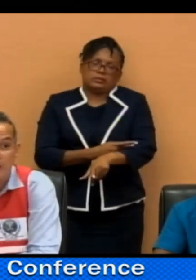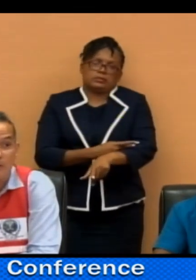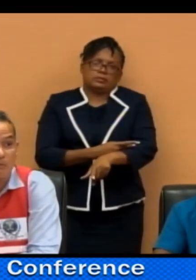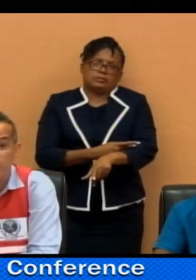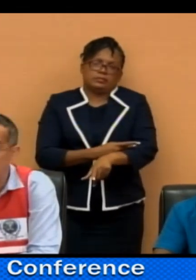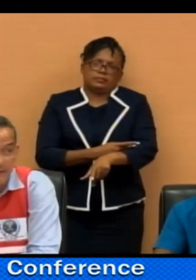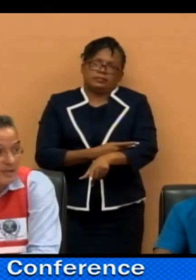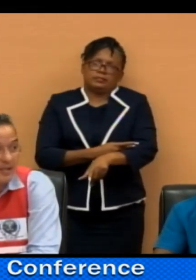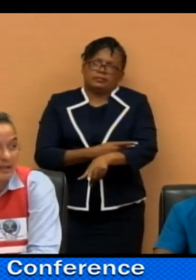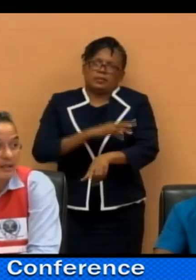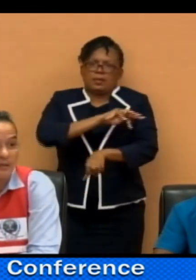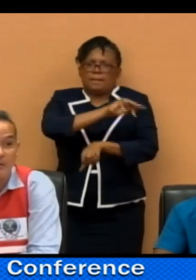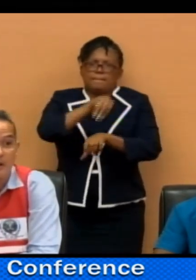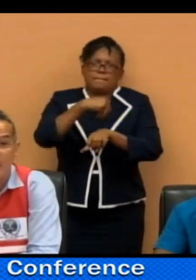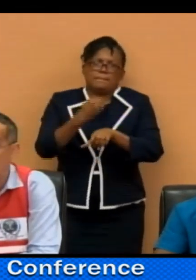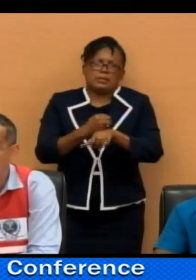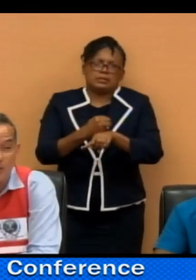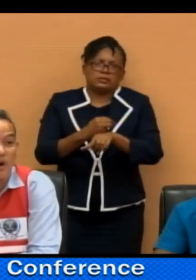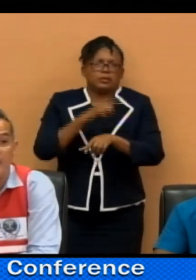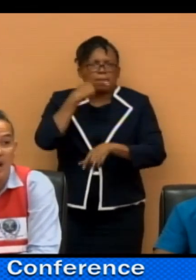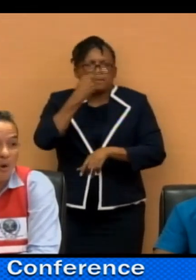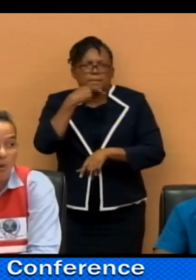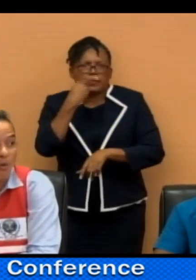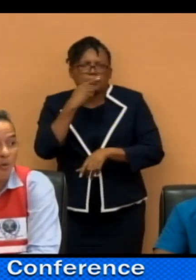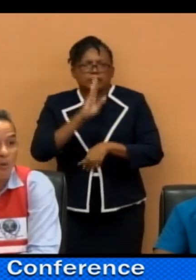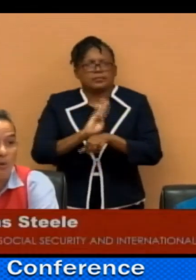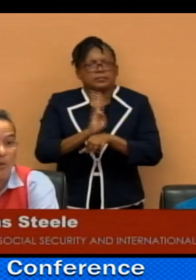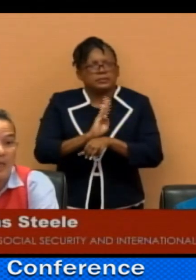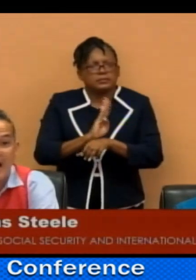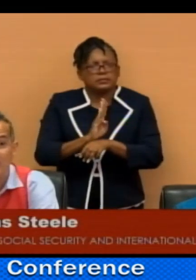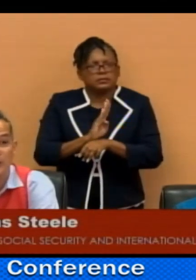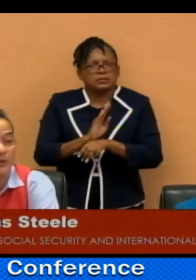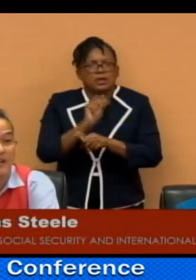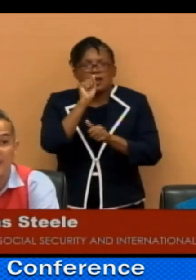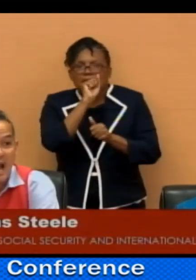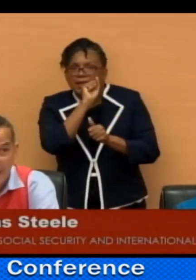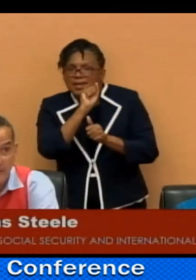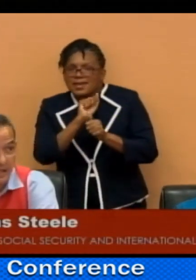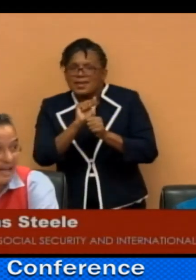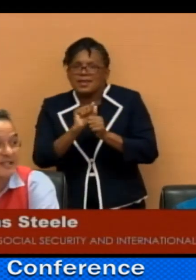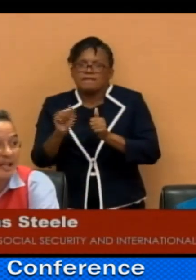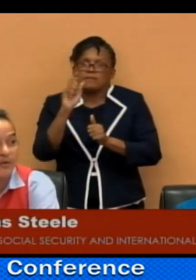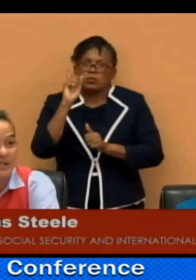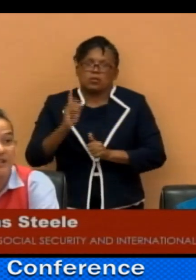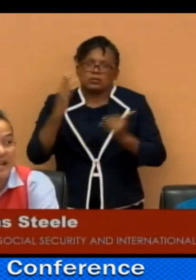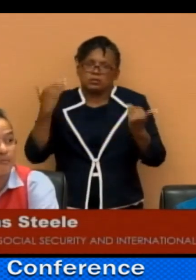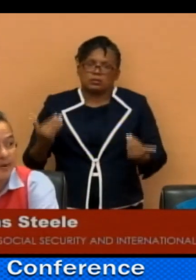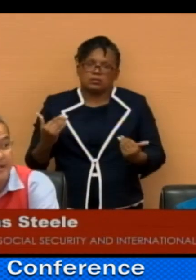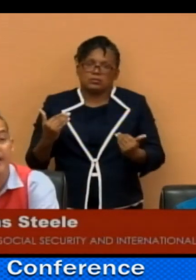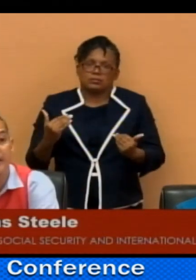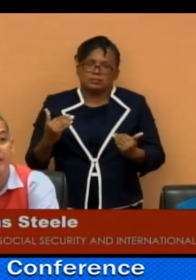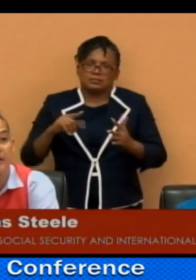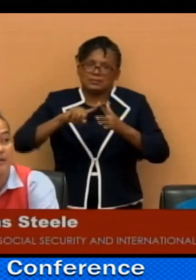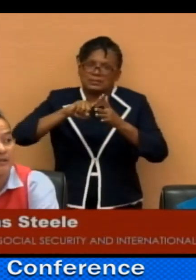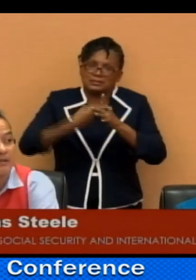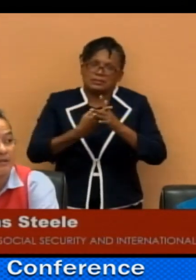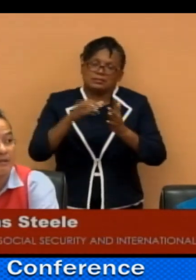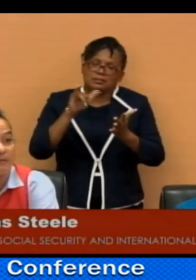ministries, private sector, everyone now has to, if they haven't accelerated that